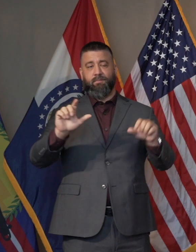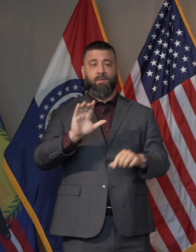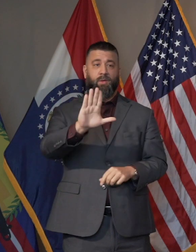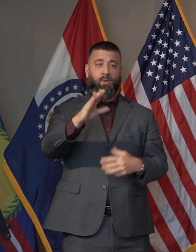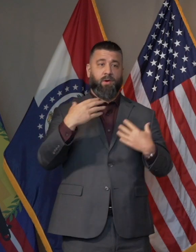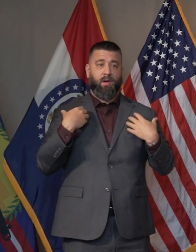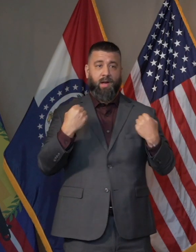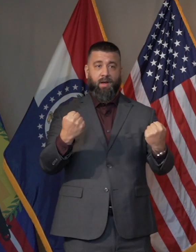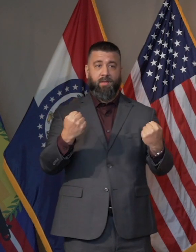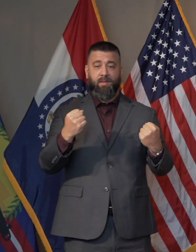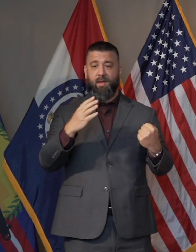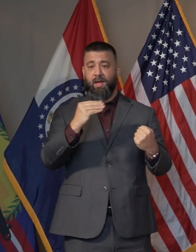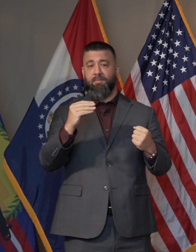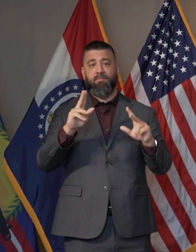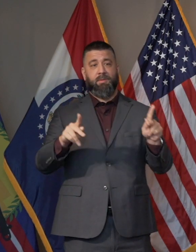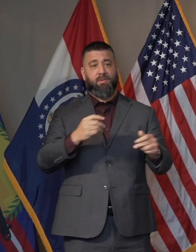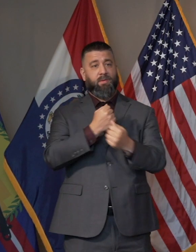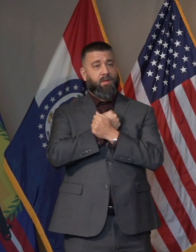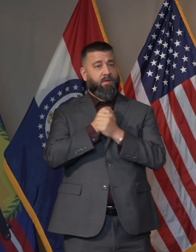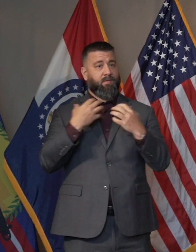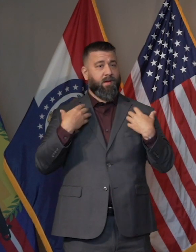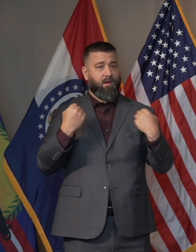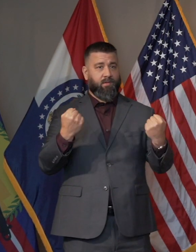health of those you love are at stake.